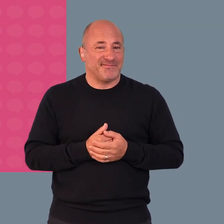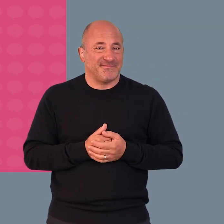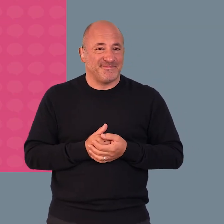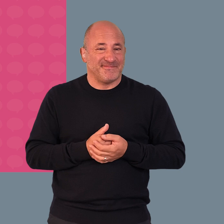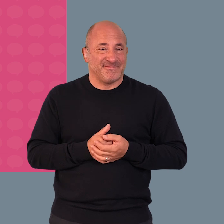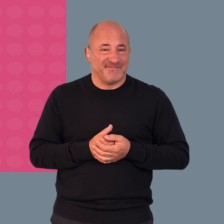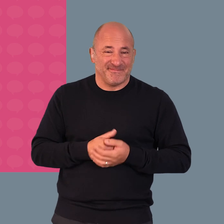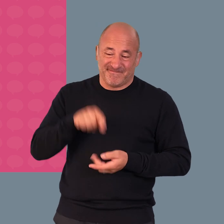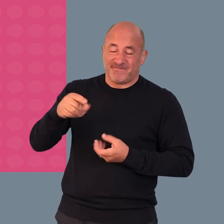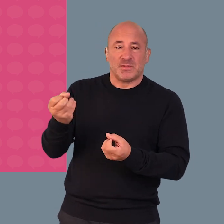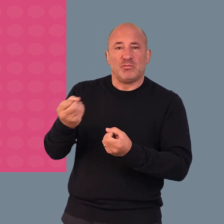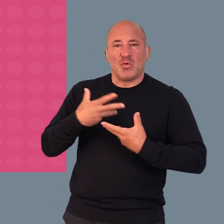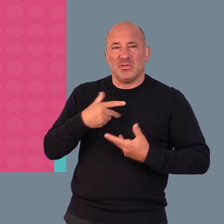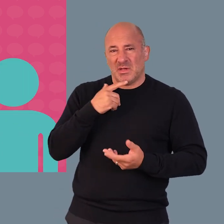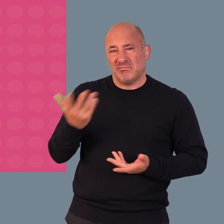Communication.